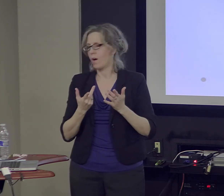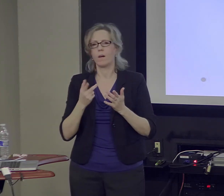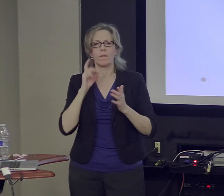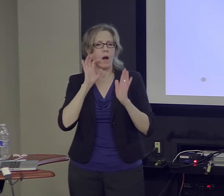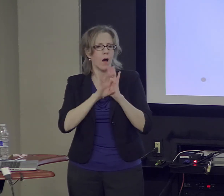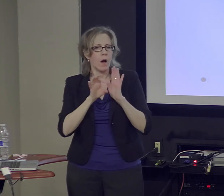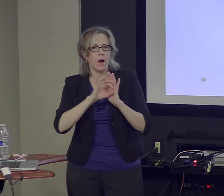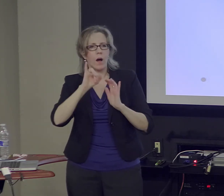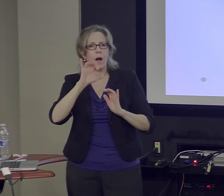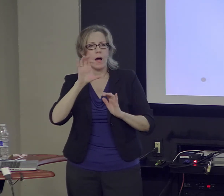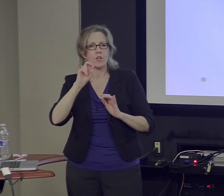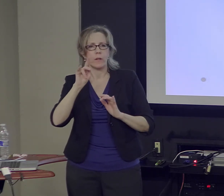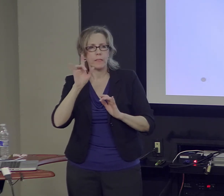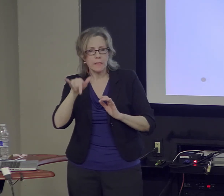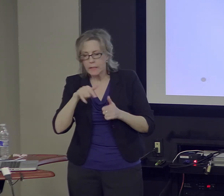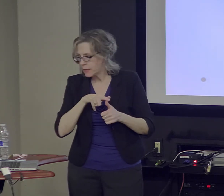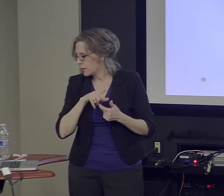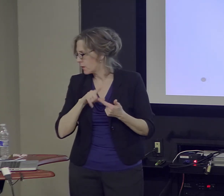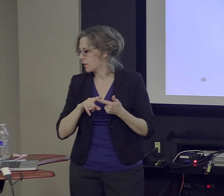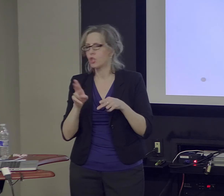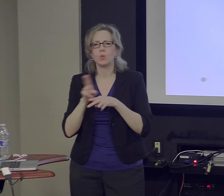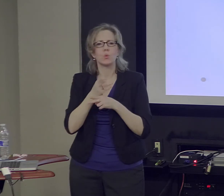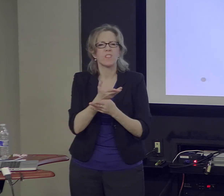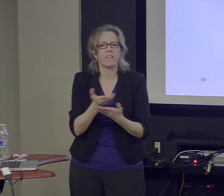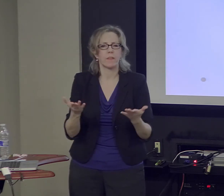sign language? We know that there's a role of iconicity.